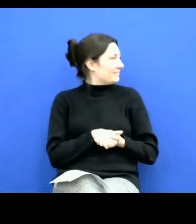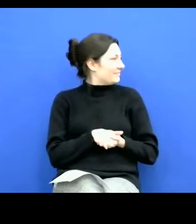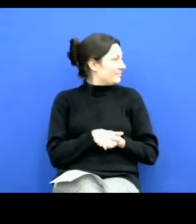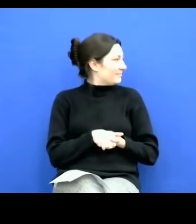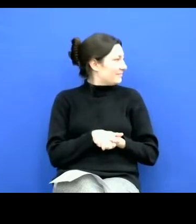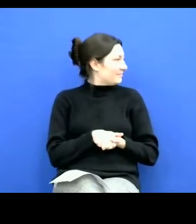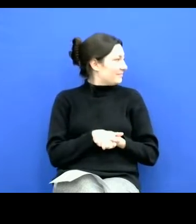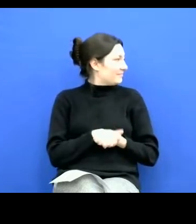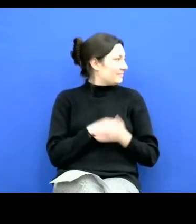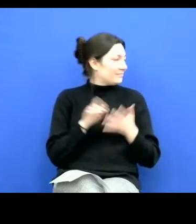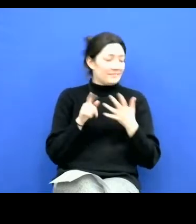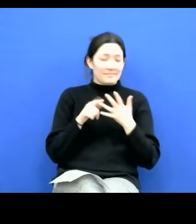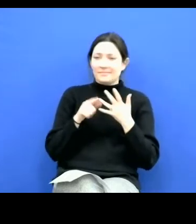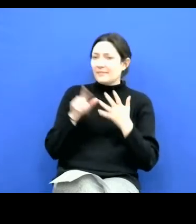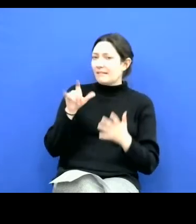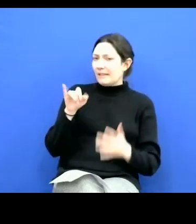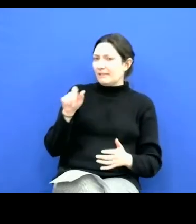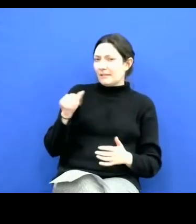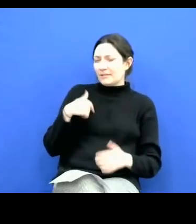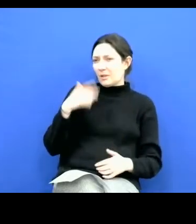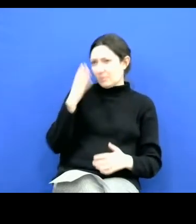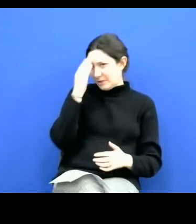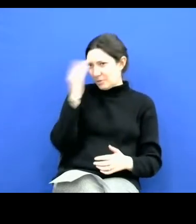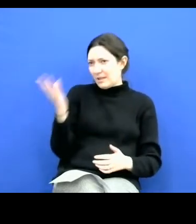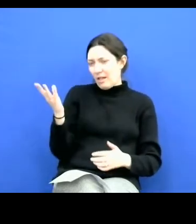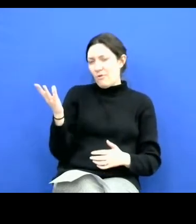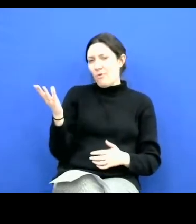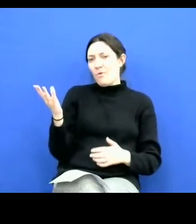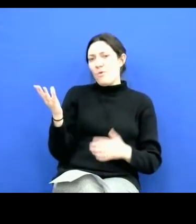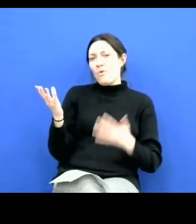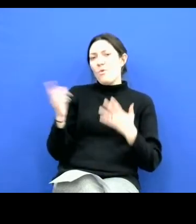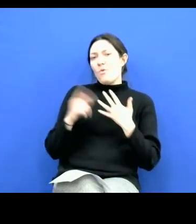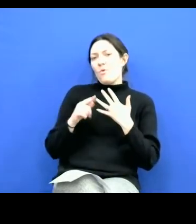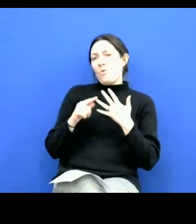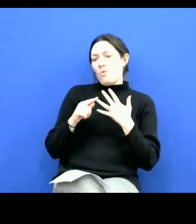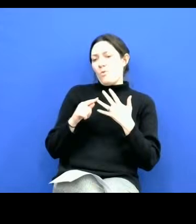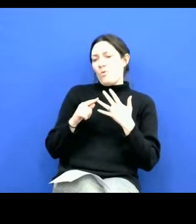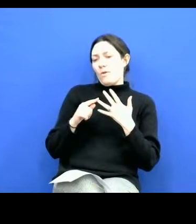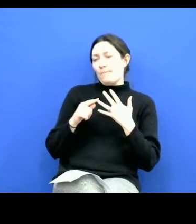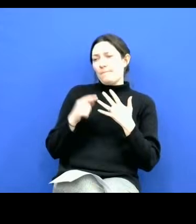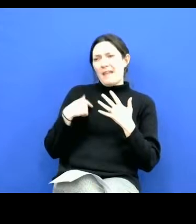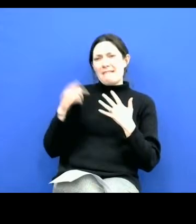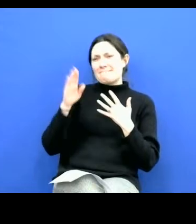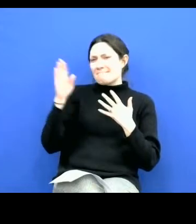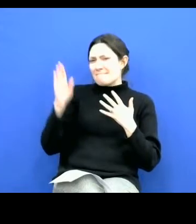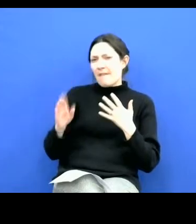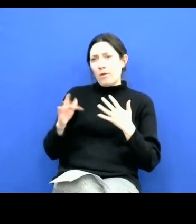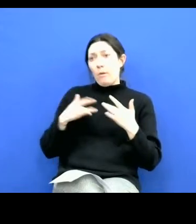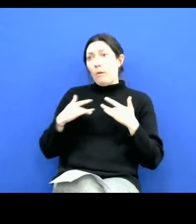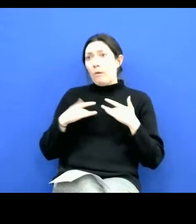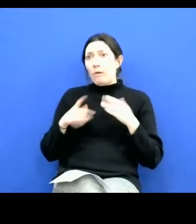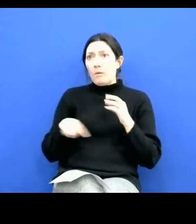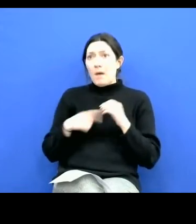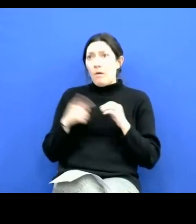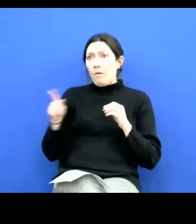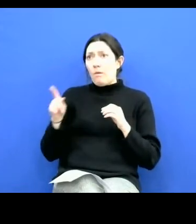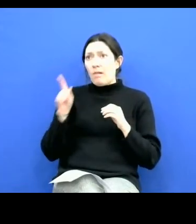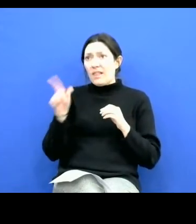And Lisa, I just want to say I never had to worry about whether or not you were